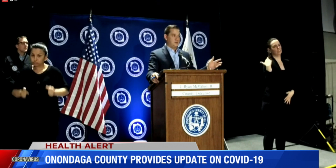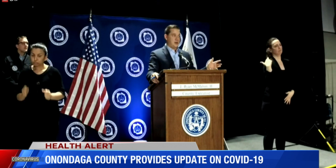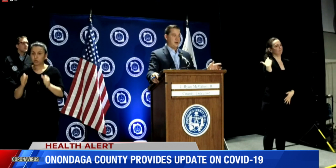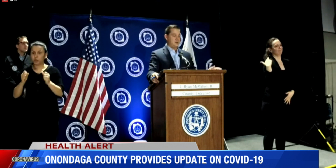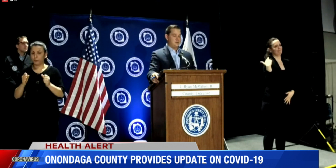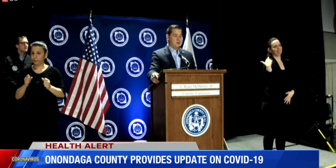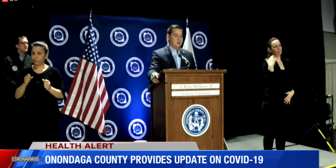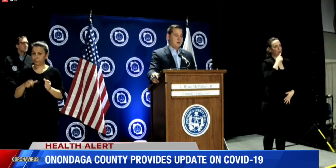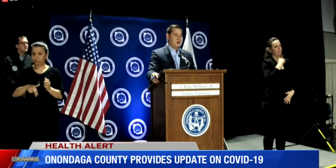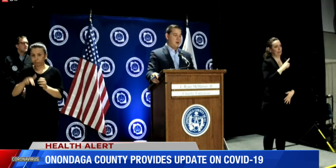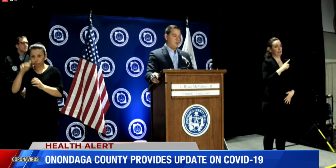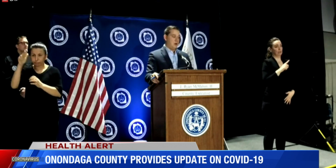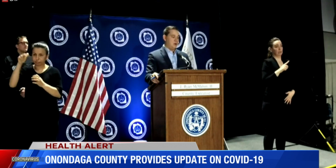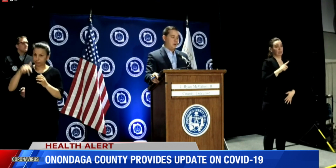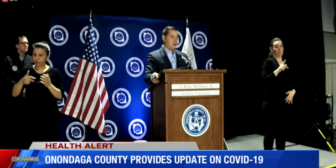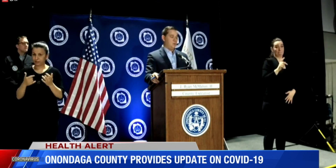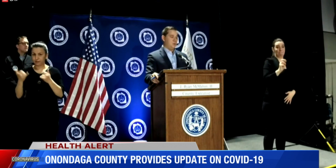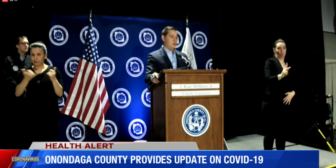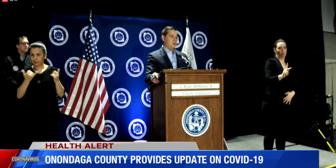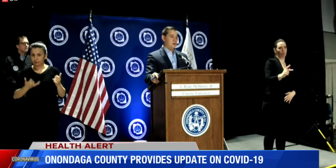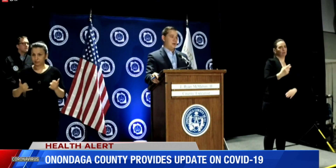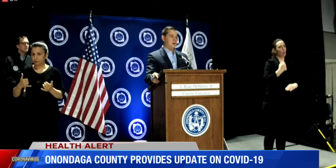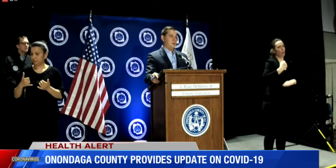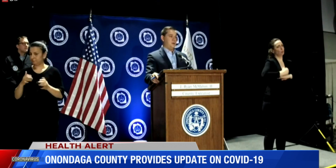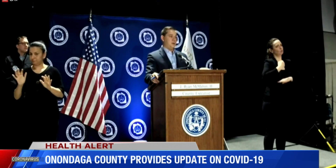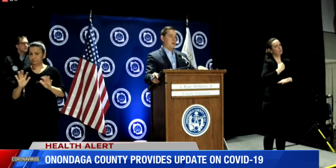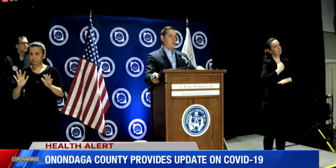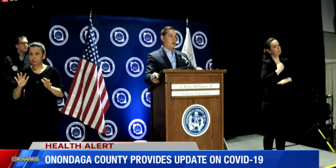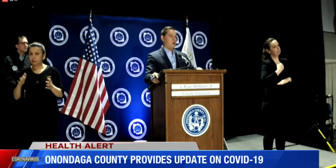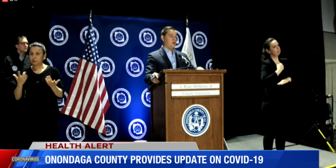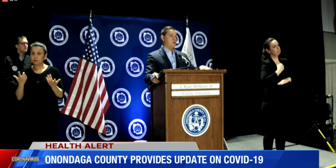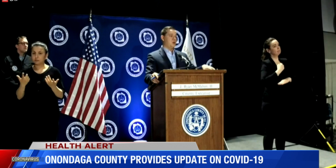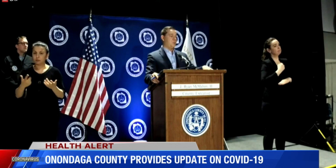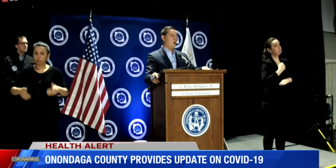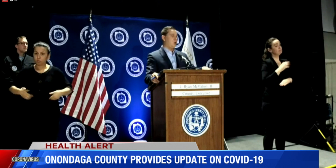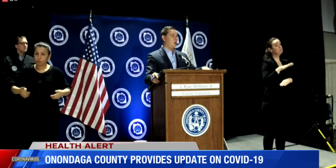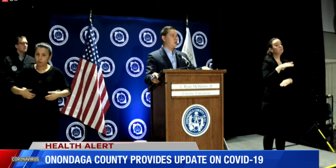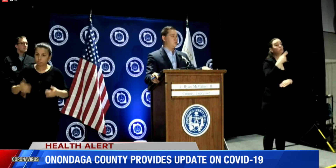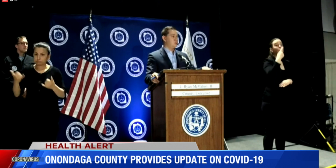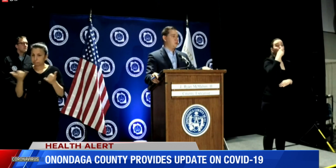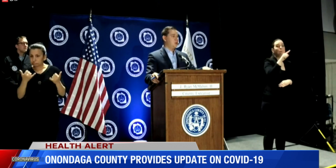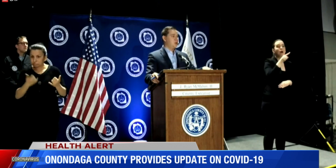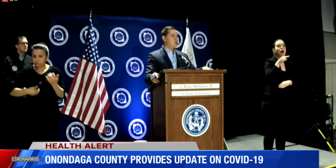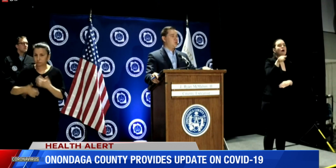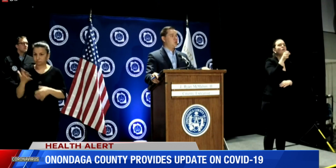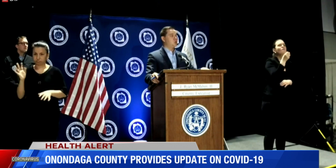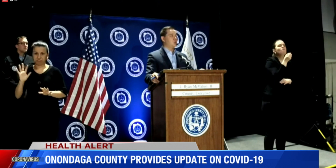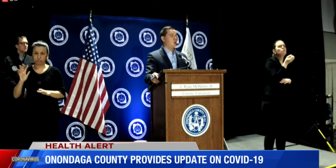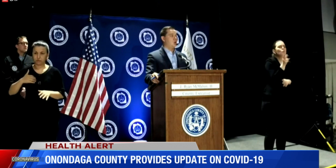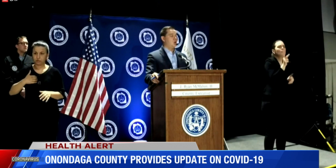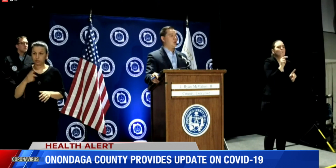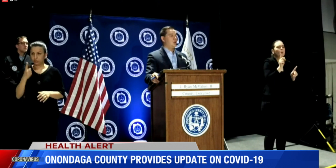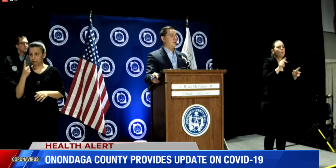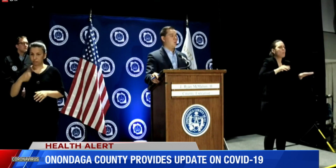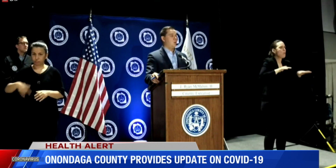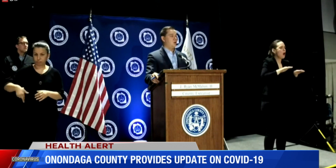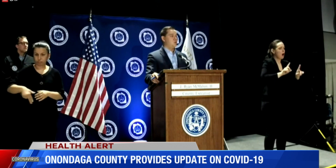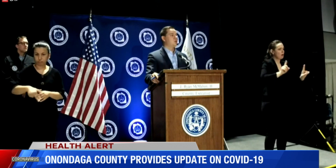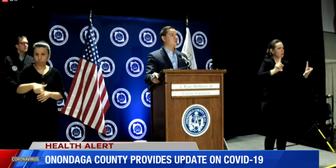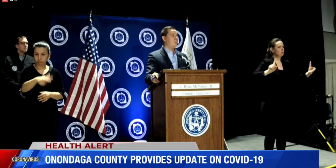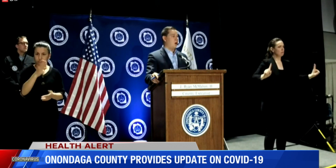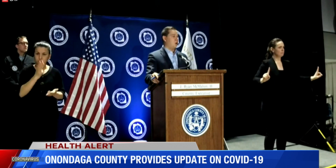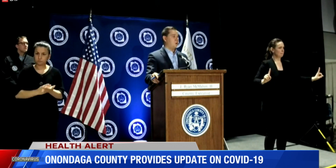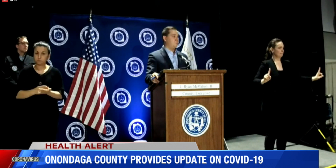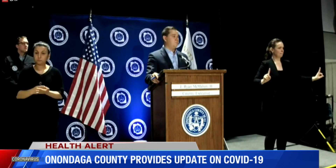and exercise, with the idea being that we're going to use our park rangers to control where